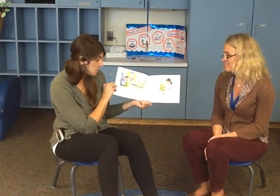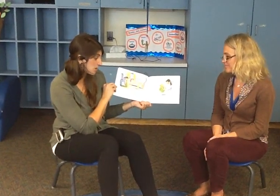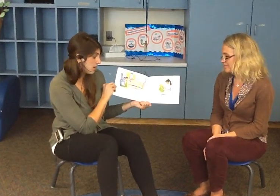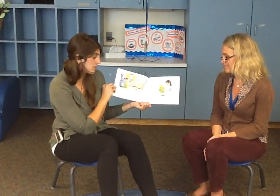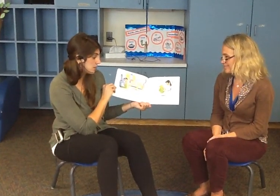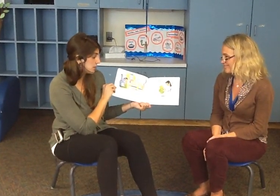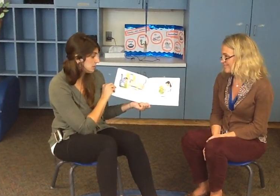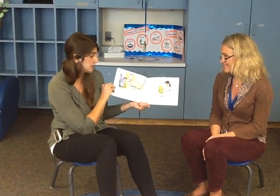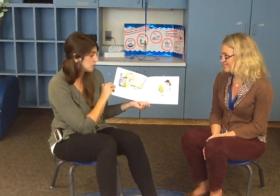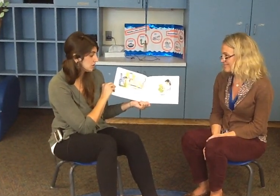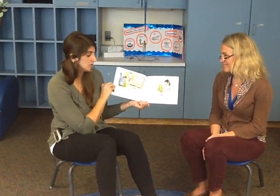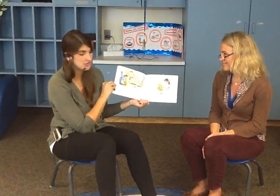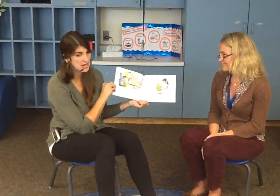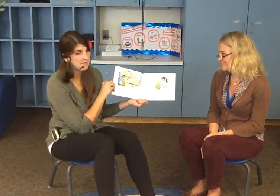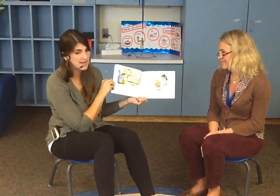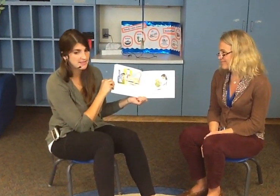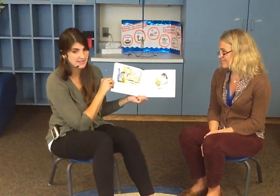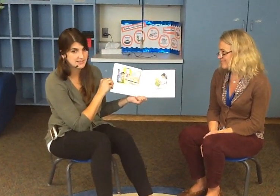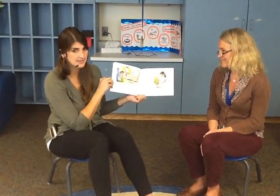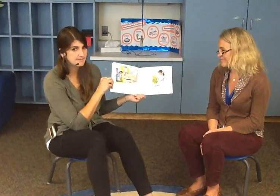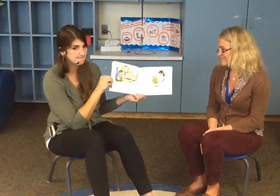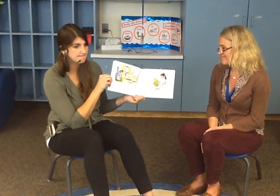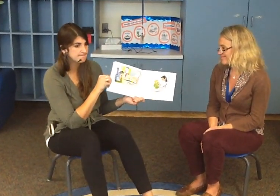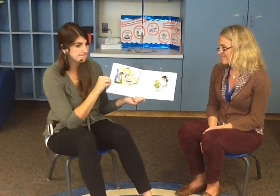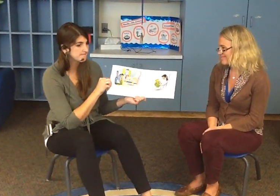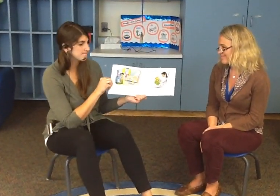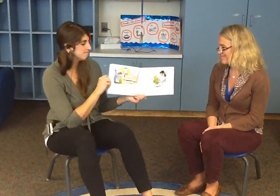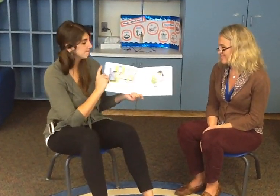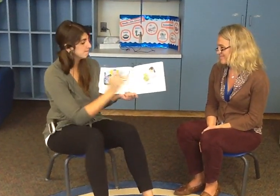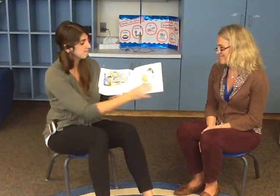you'll be more comfortable with your shoulder strap fastened.